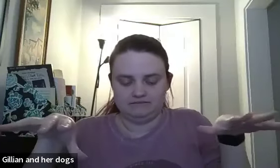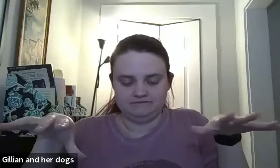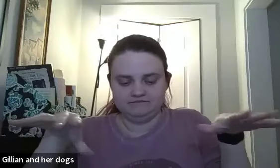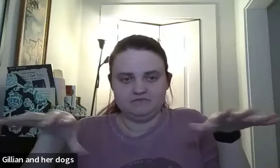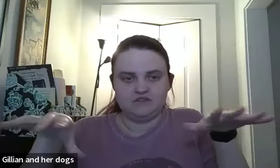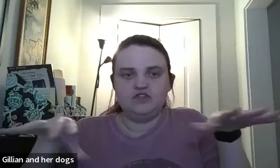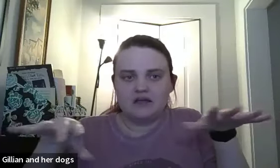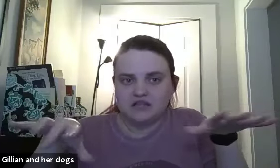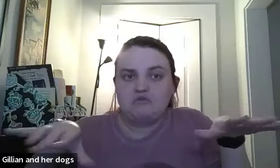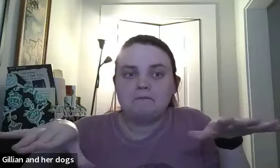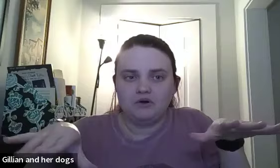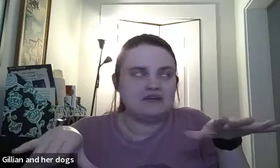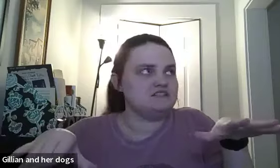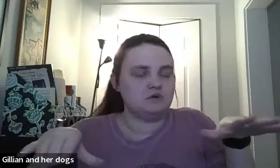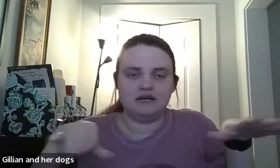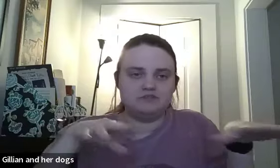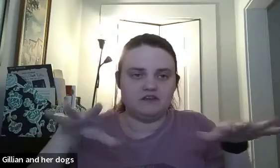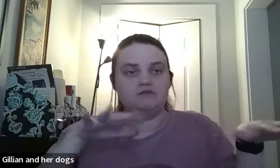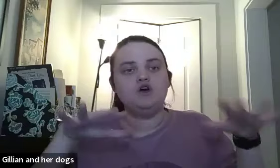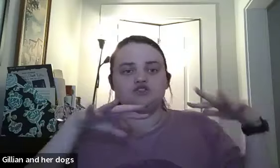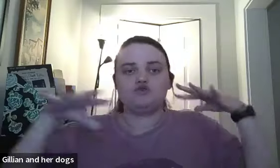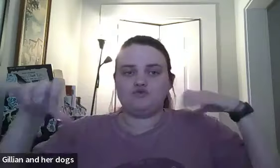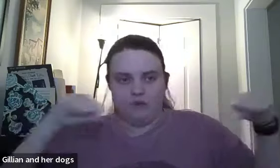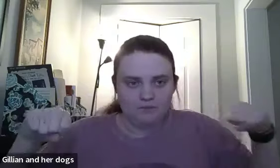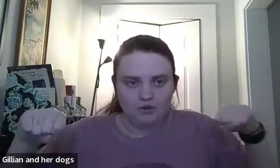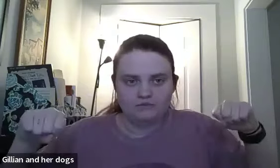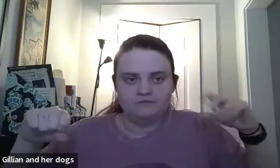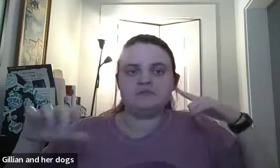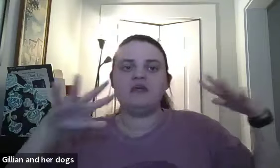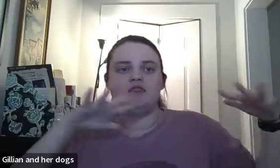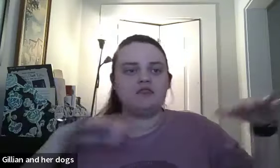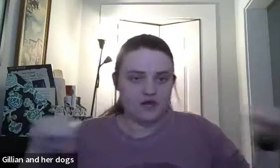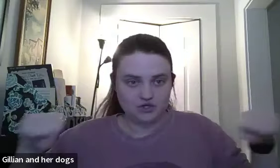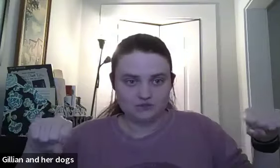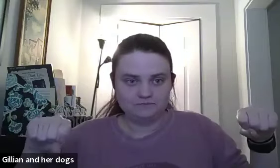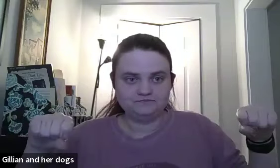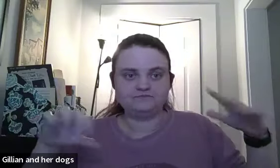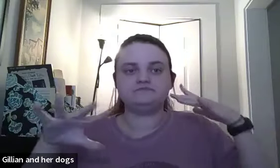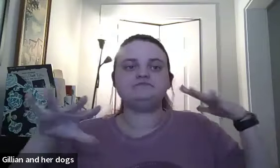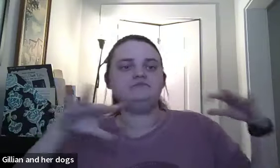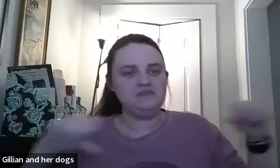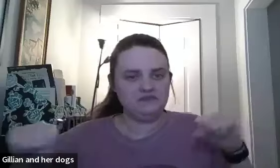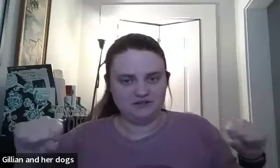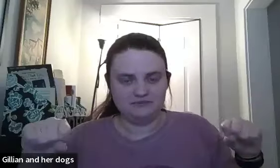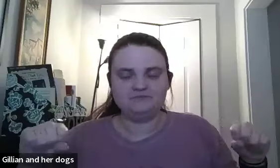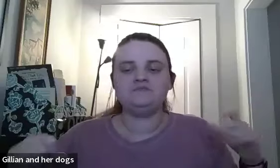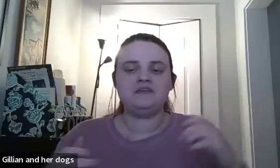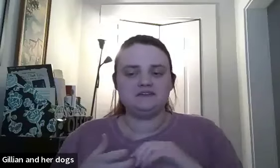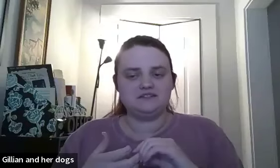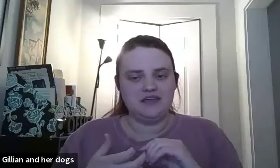like that's the rumble. That's the word I kept trying to think of. So the rumble, thunder, thunder. So